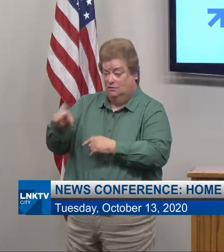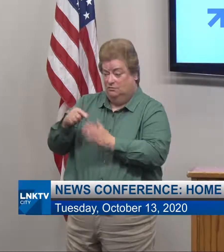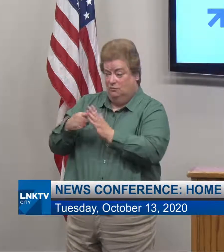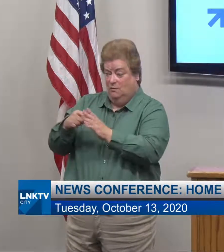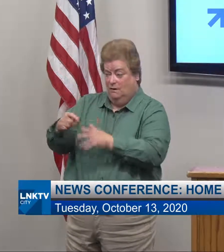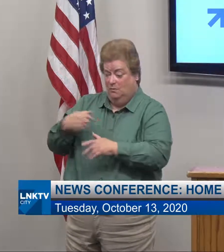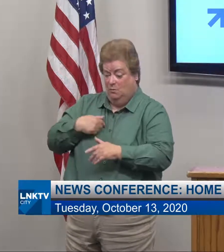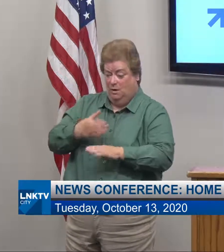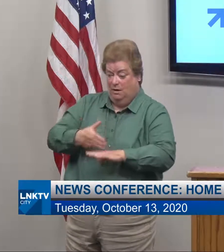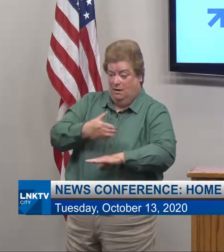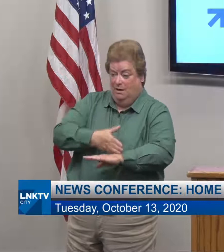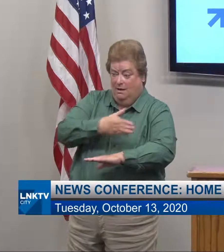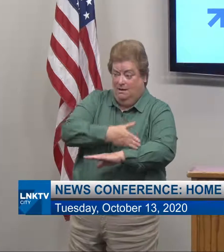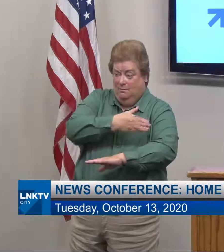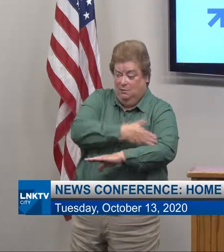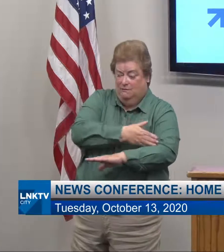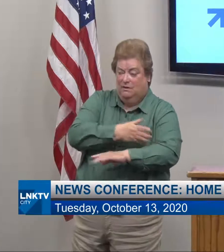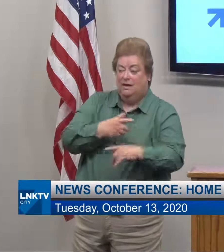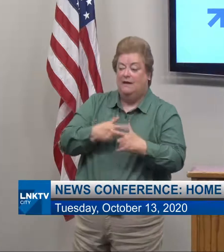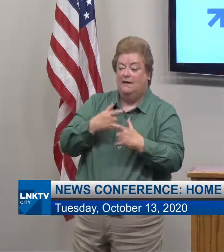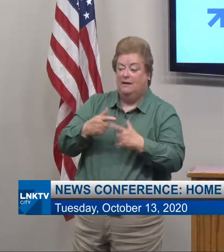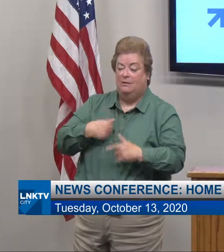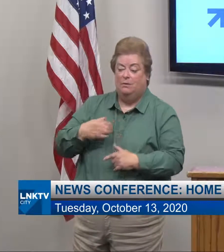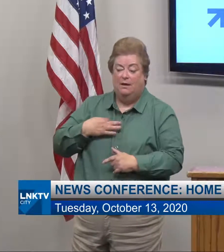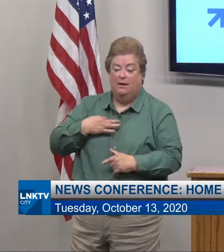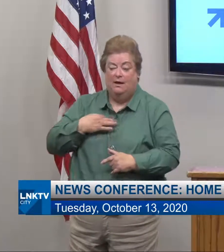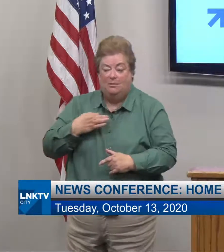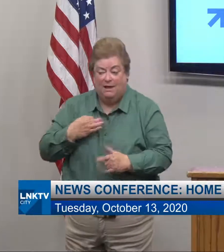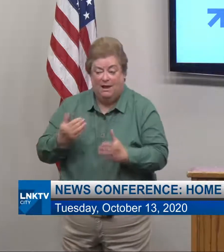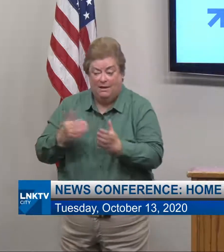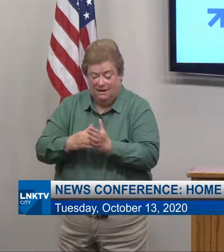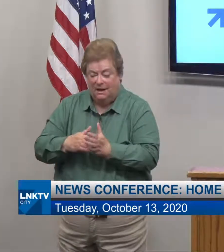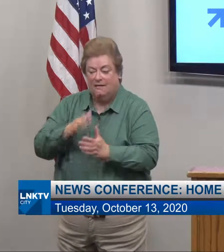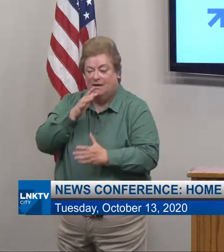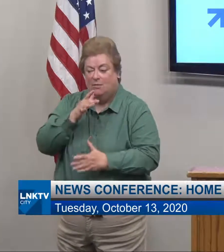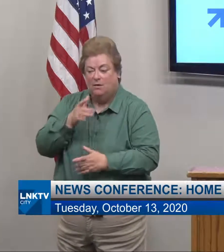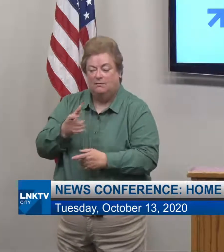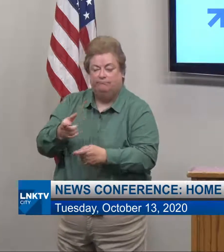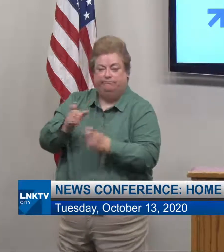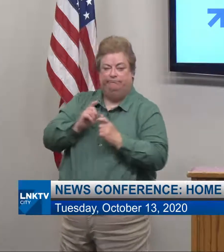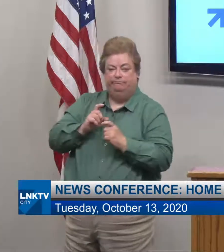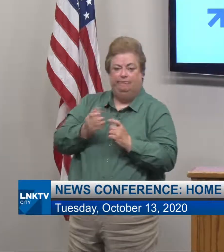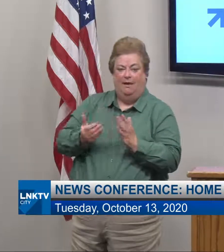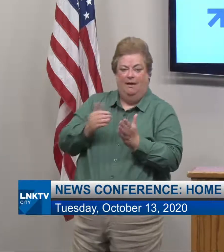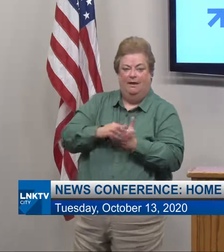that if we do reapply, that there is more work to be done.